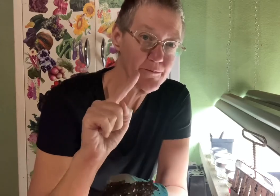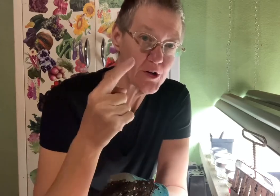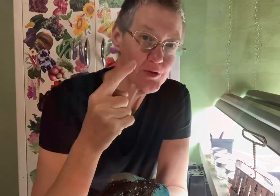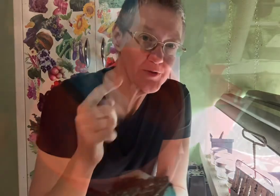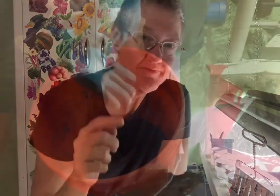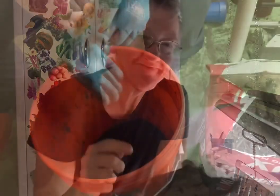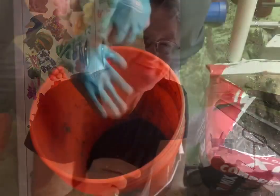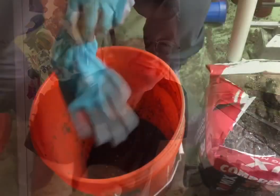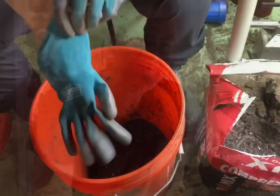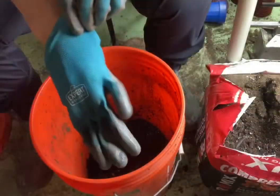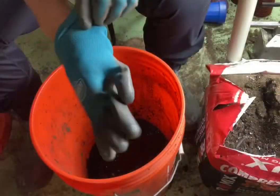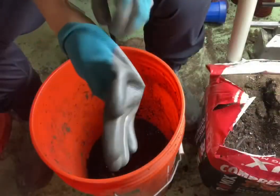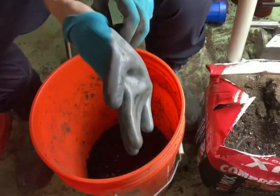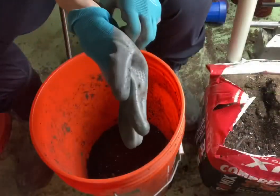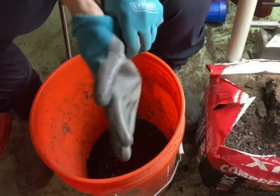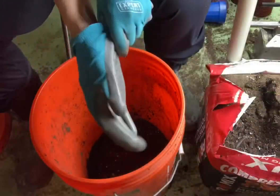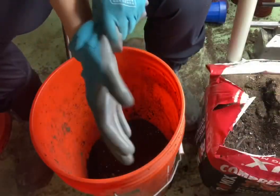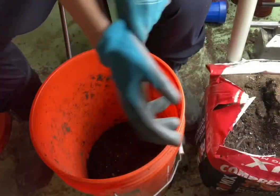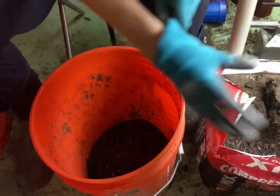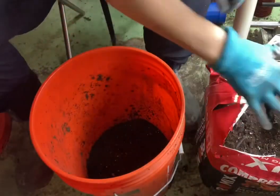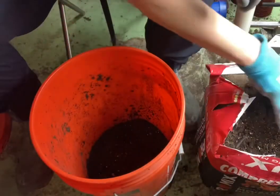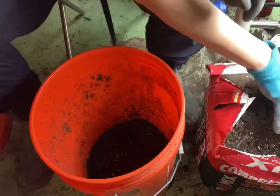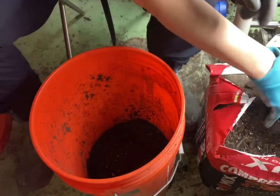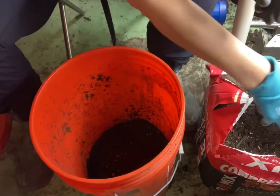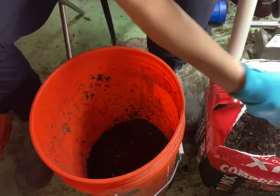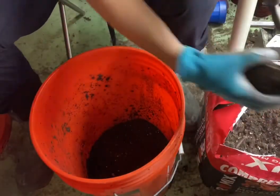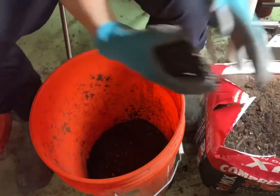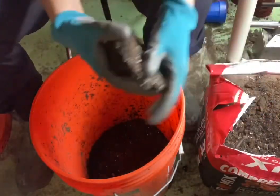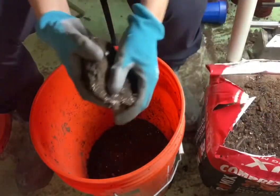it's compressed, so you're going to have to break it up first.